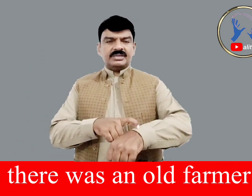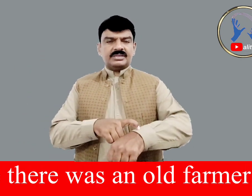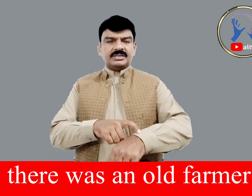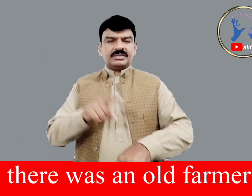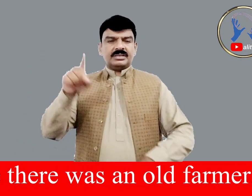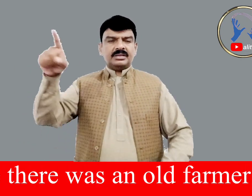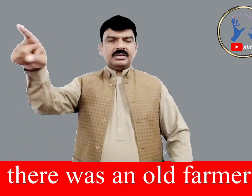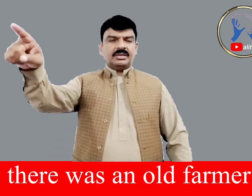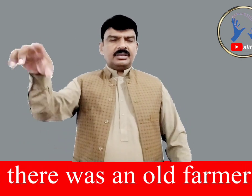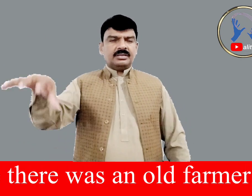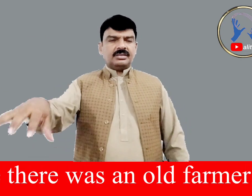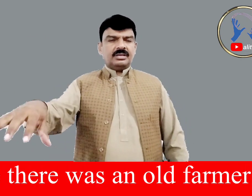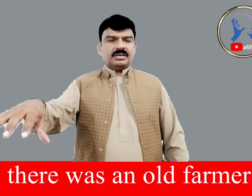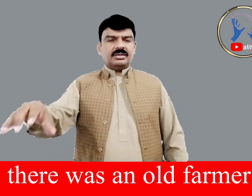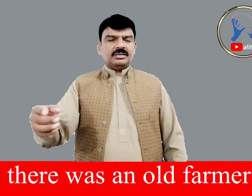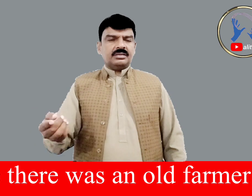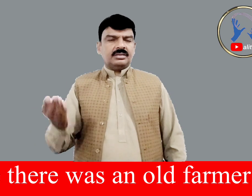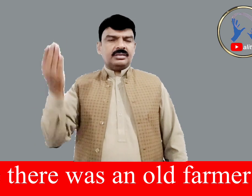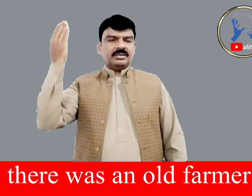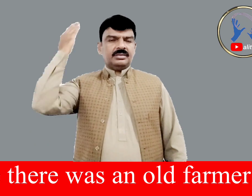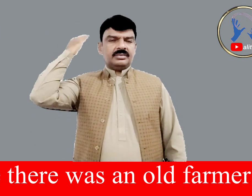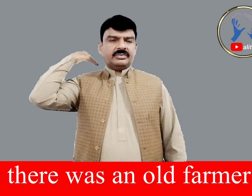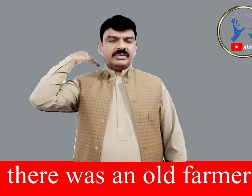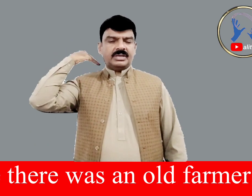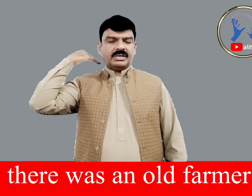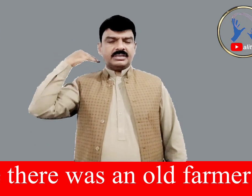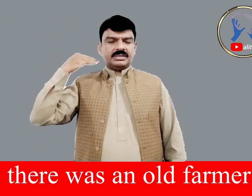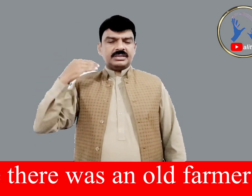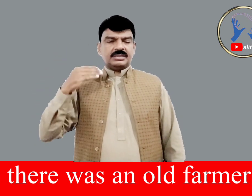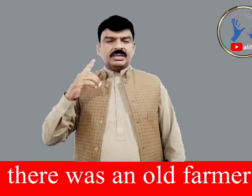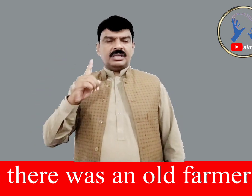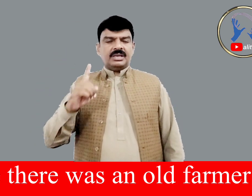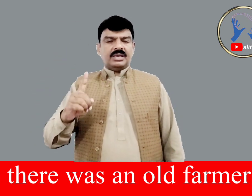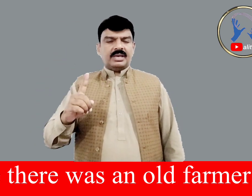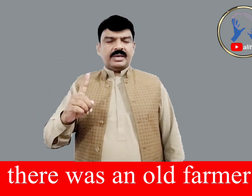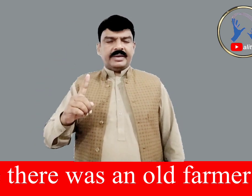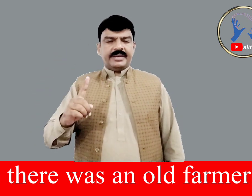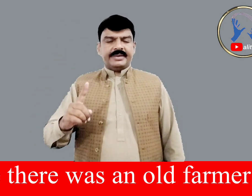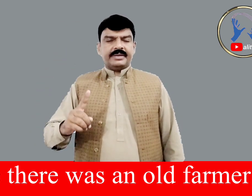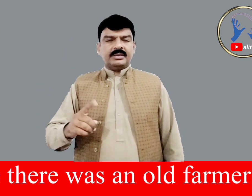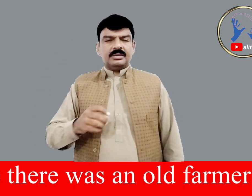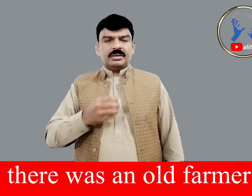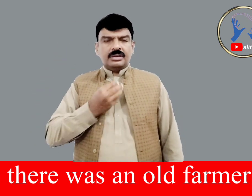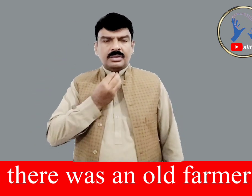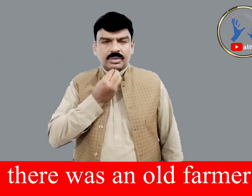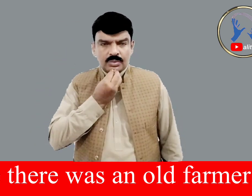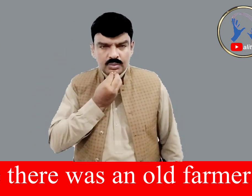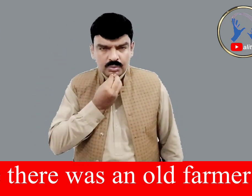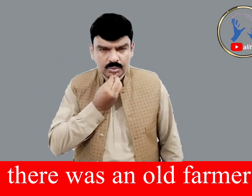Once there was an